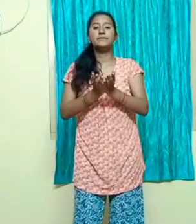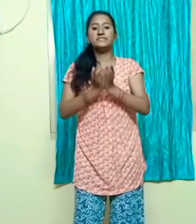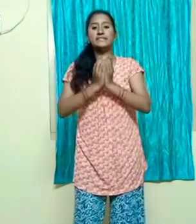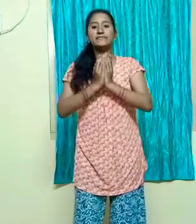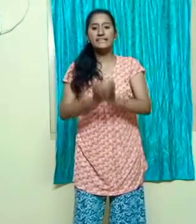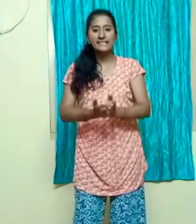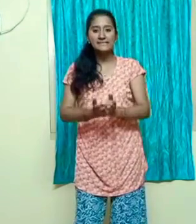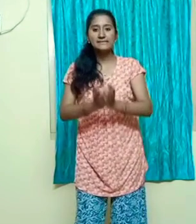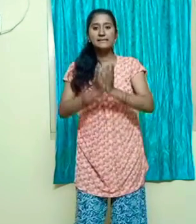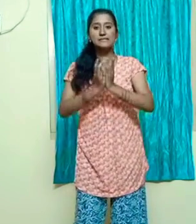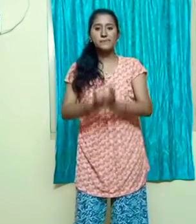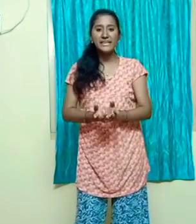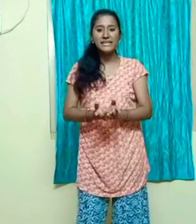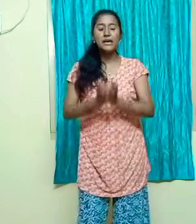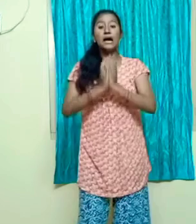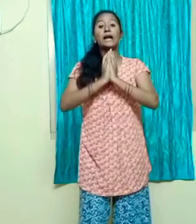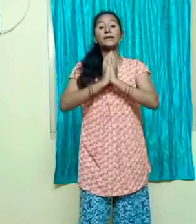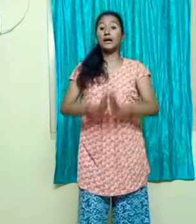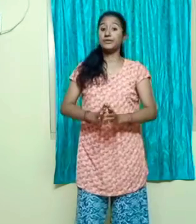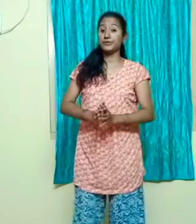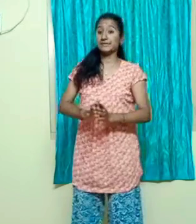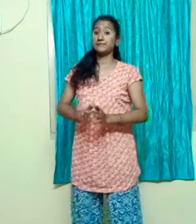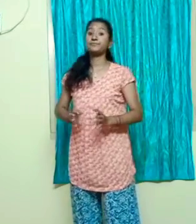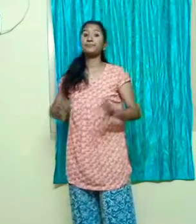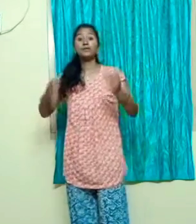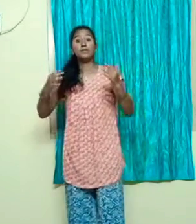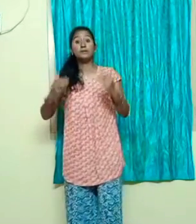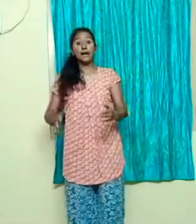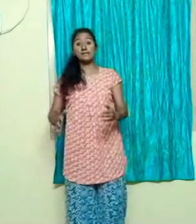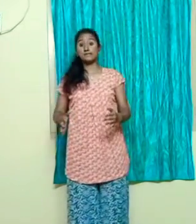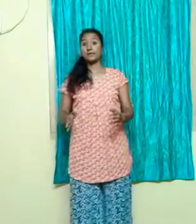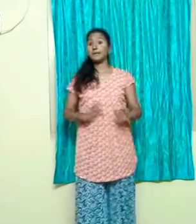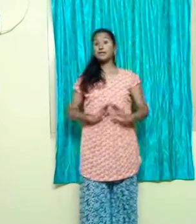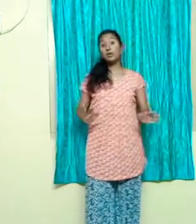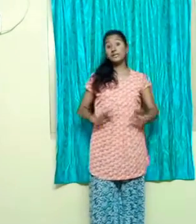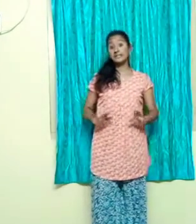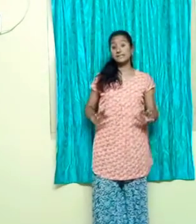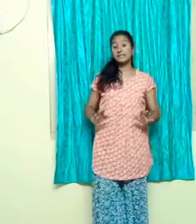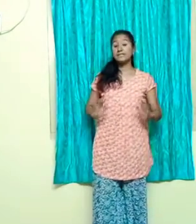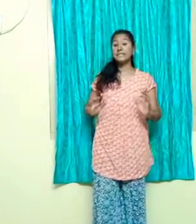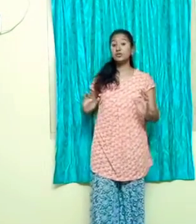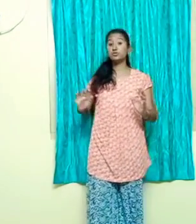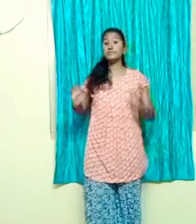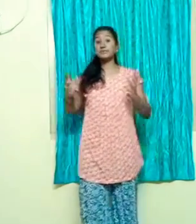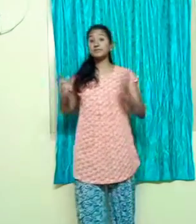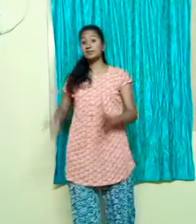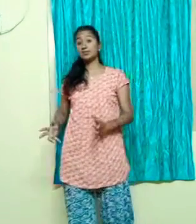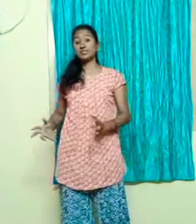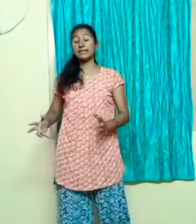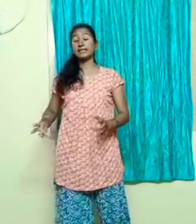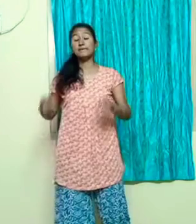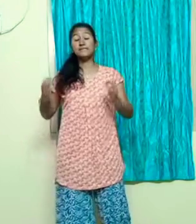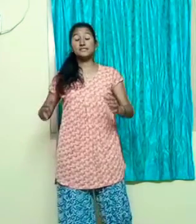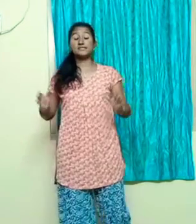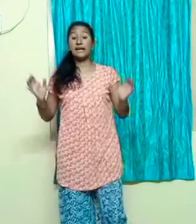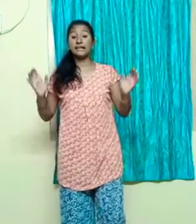with equal ease, speed, and accuracy. Last but not least, here we go with resource sharing, which stand